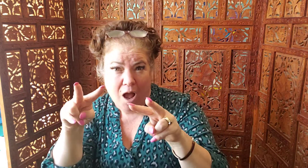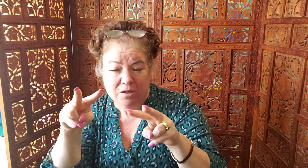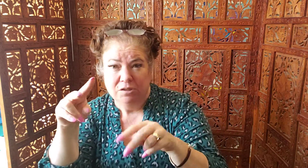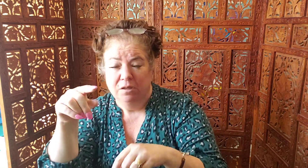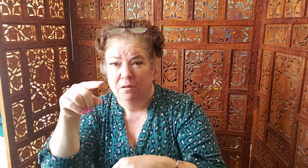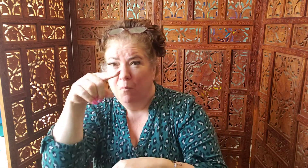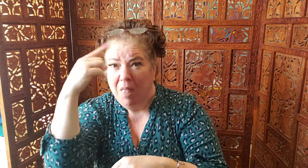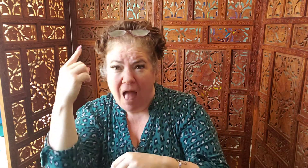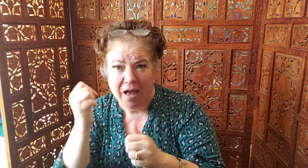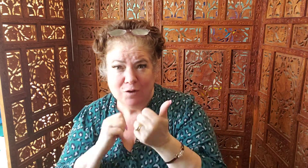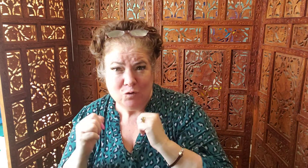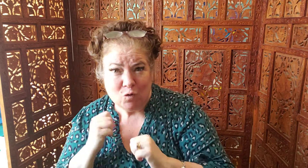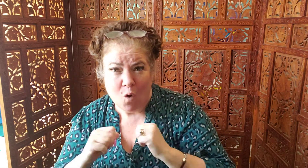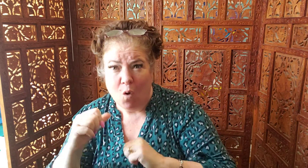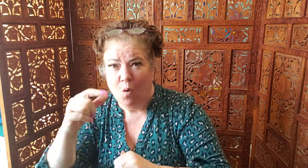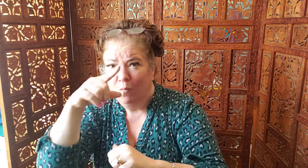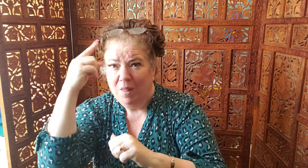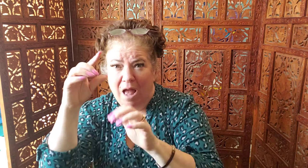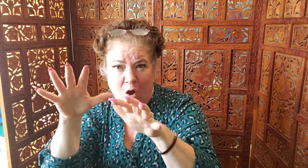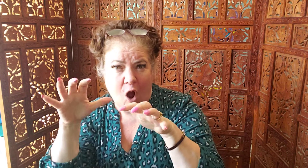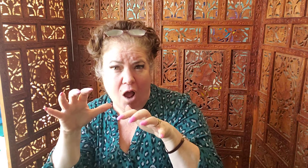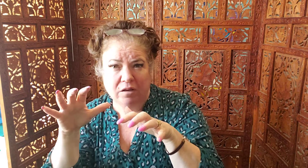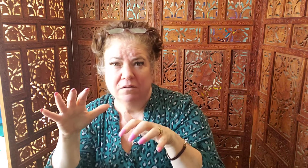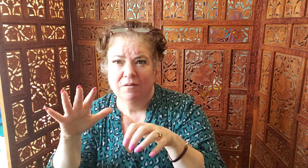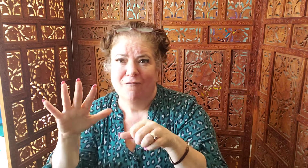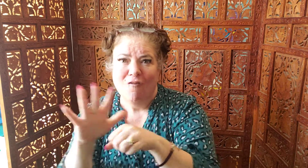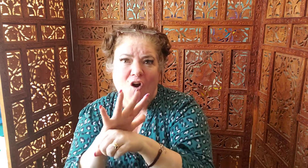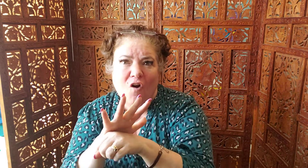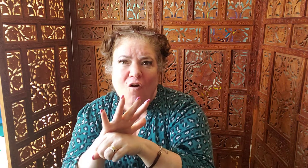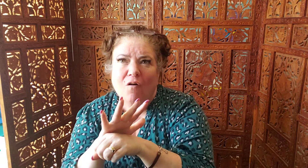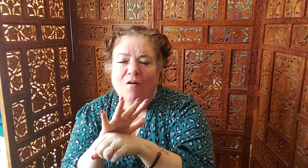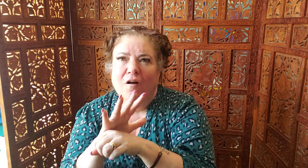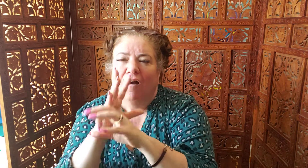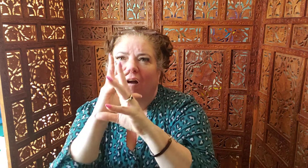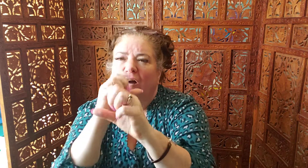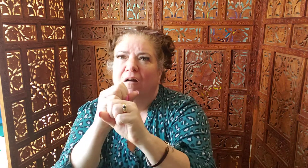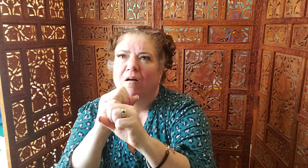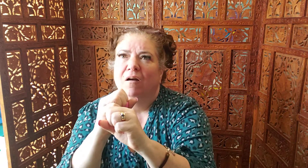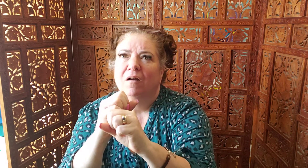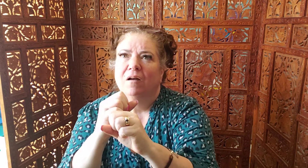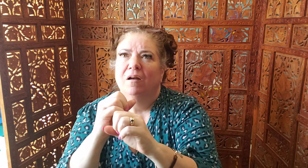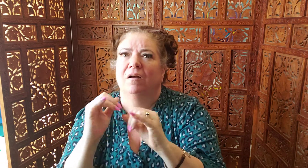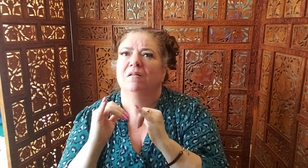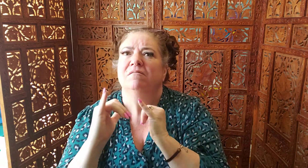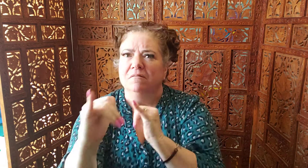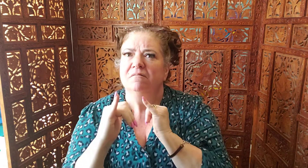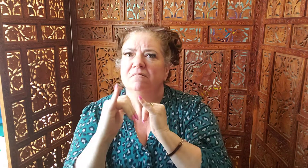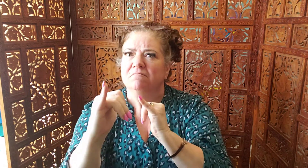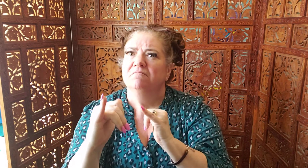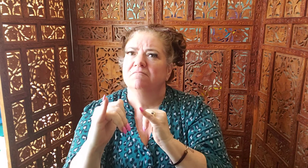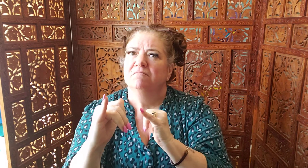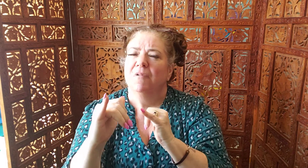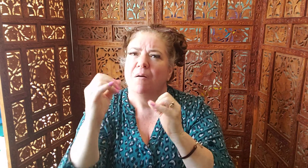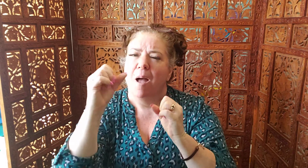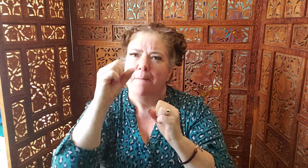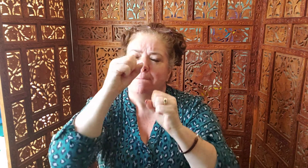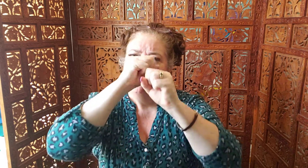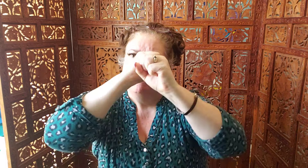show, it's all about race. Because imagine a young African American child going to see a king